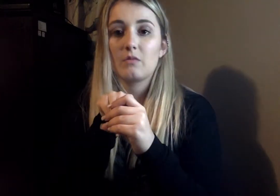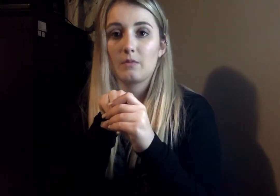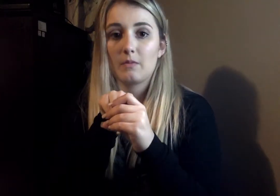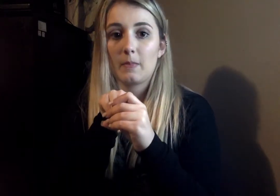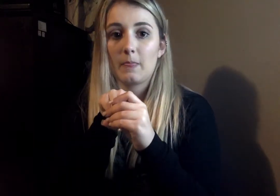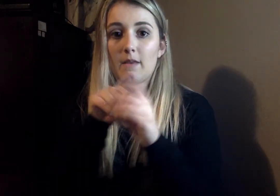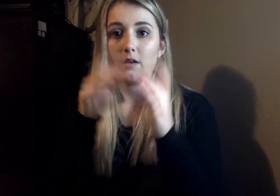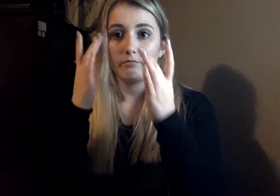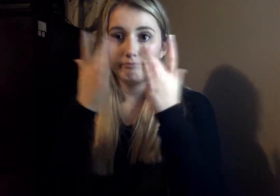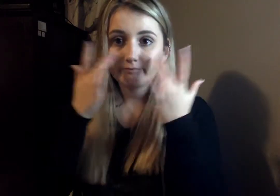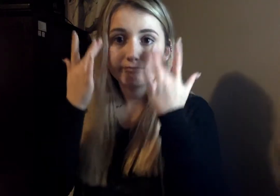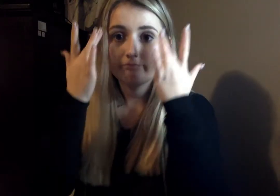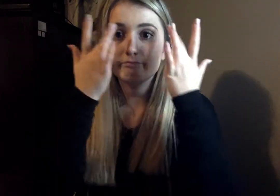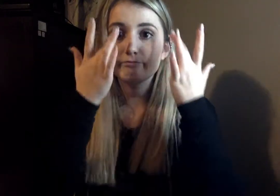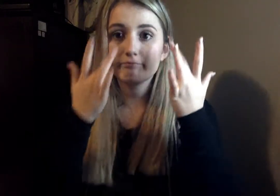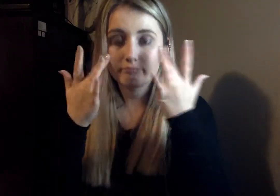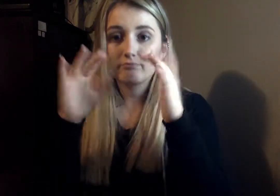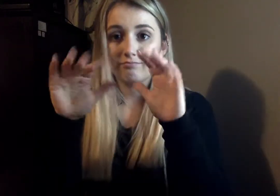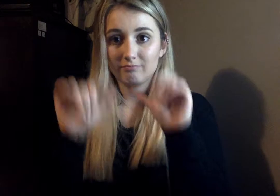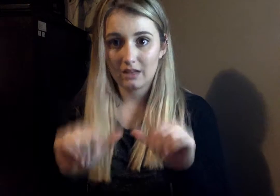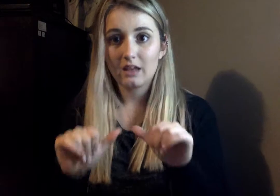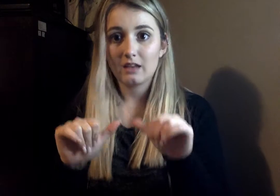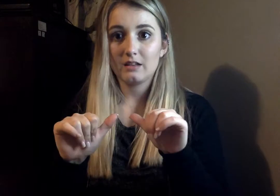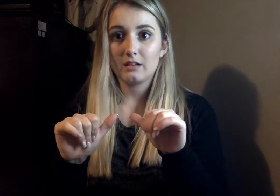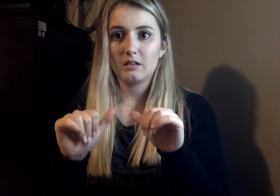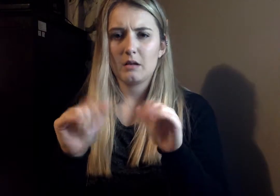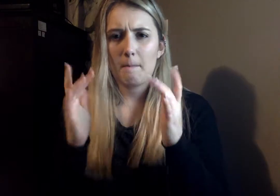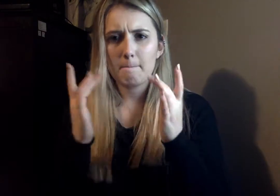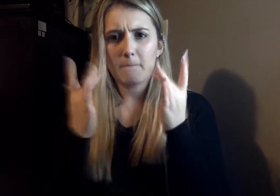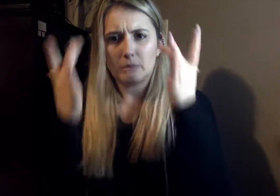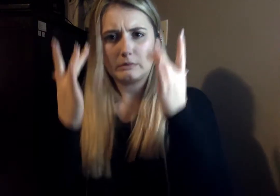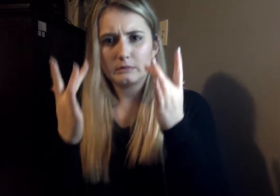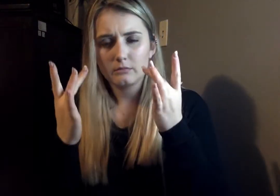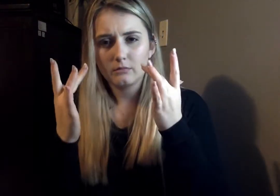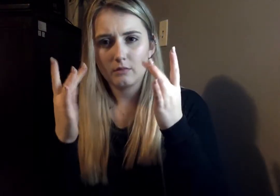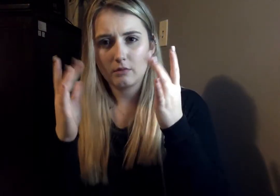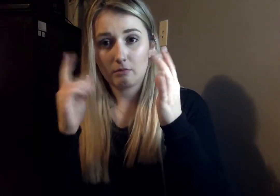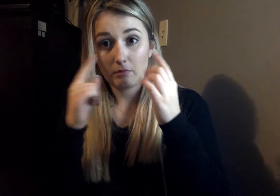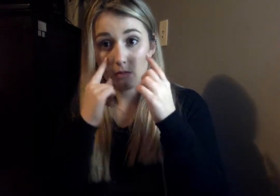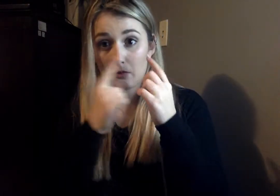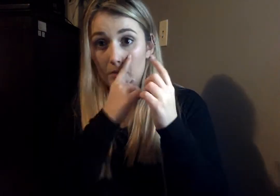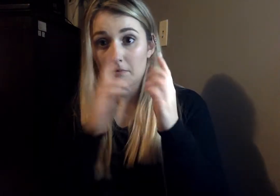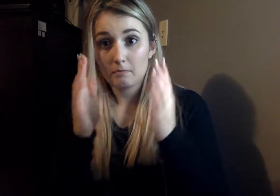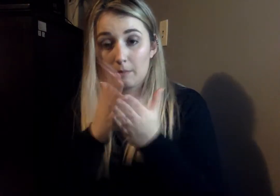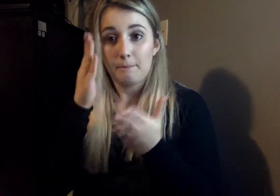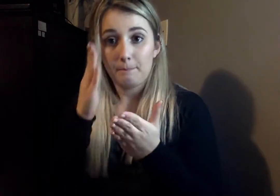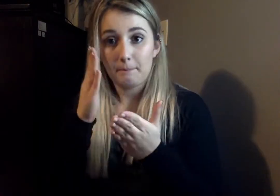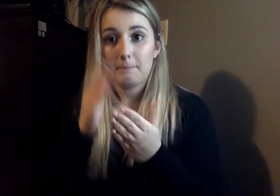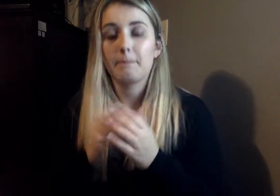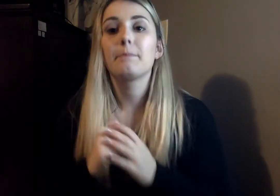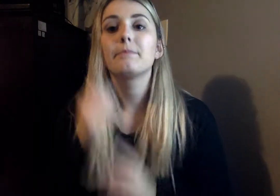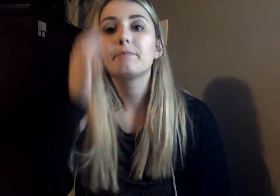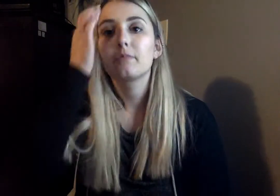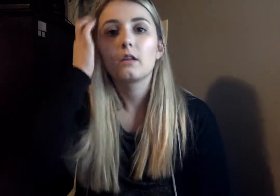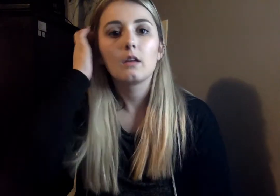floaters drift along with your eye movements and seem to bounce a little when your eye stops. Floaters may be only barely